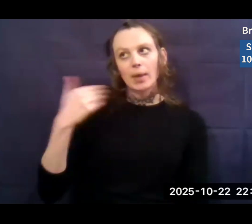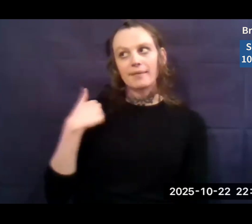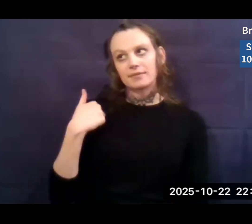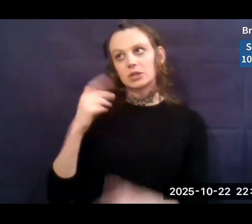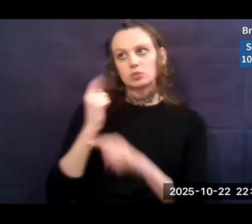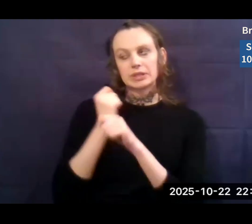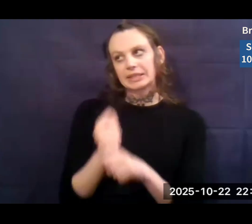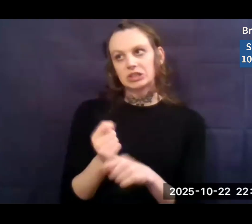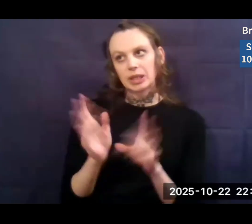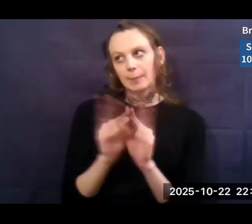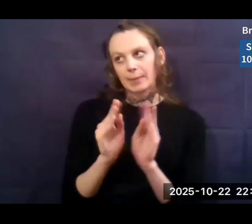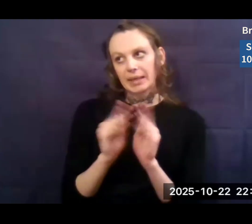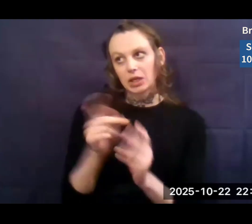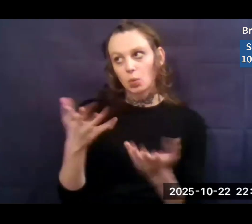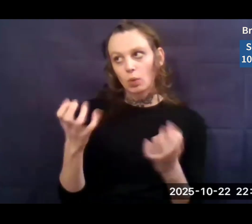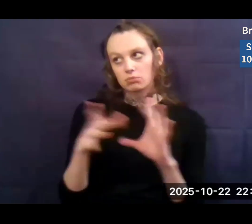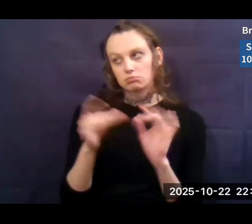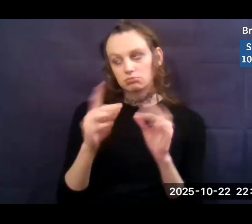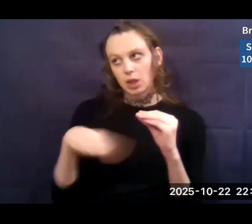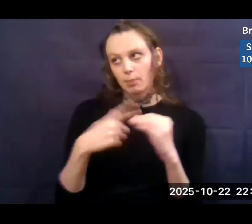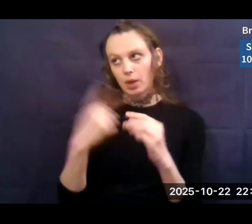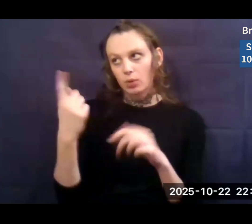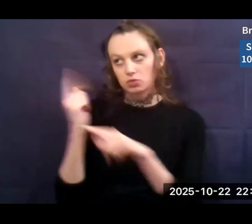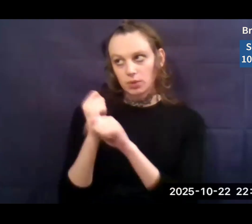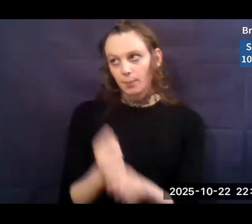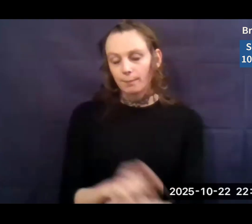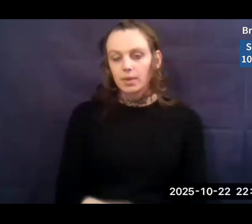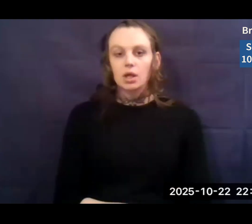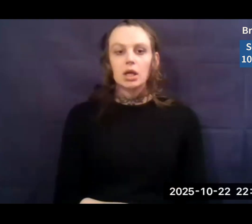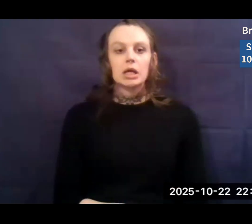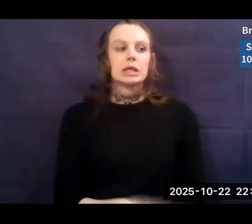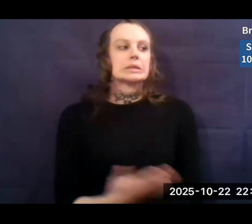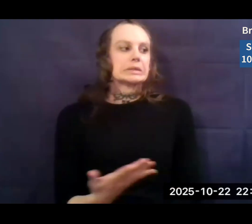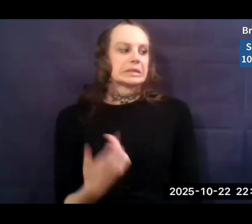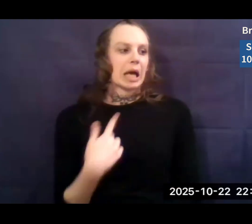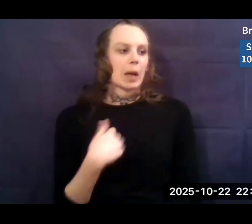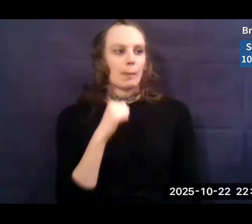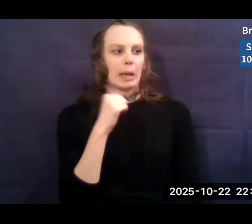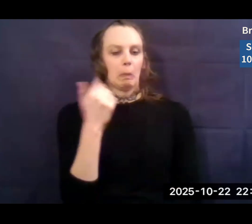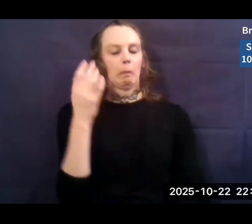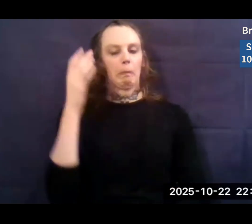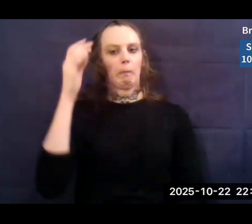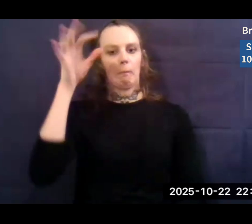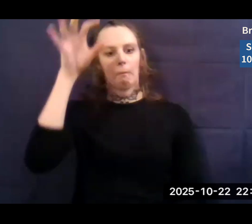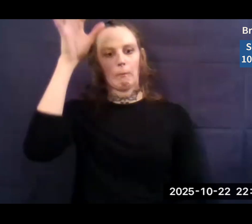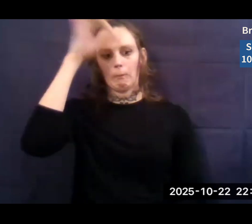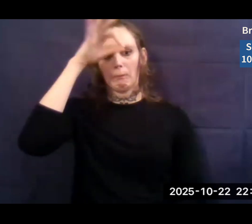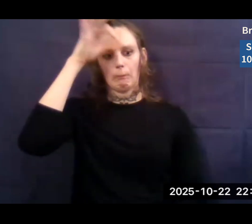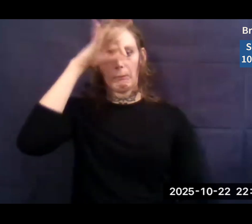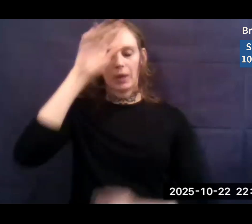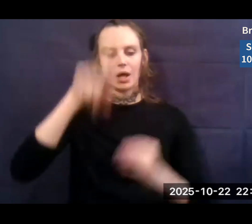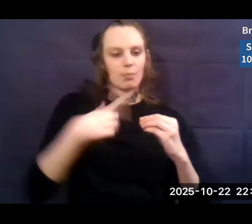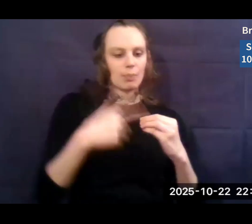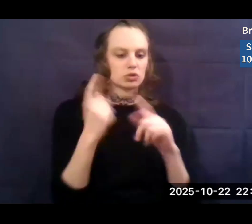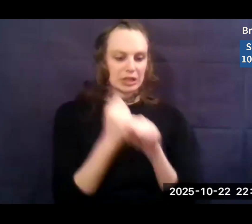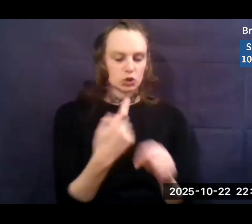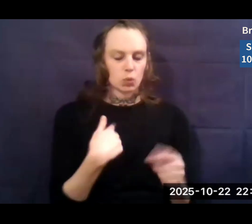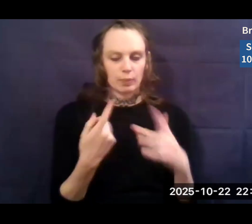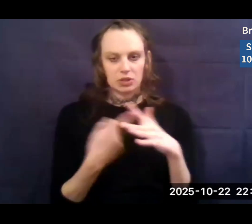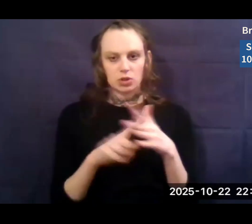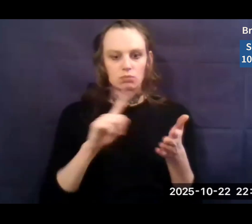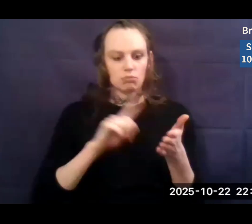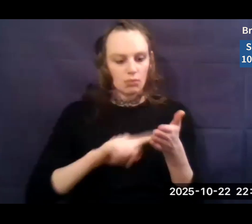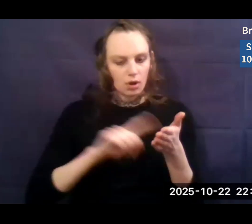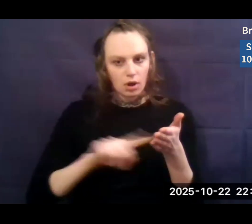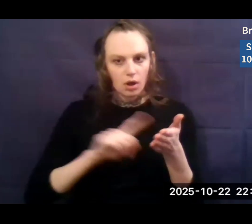the tradition?" And so I didn't know anything about the traditions, and I started researching them, and